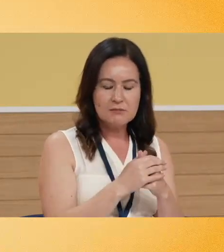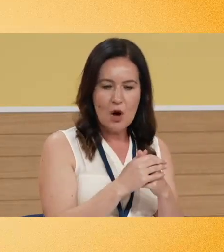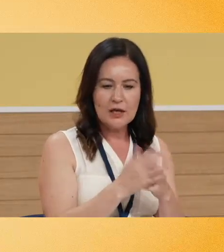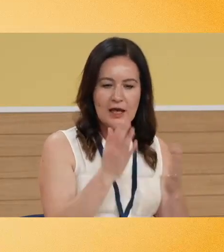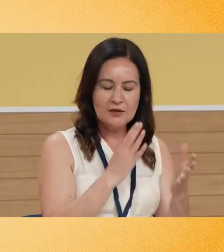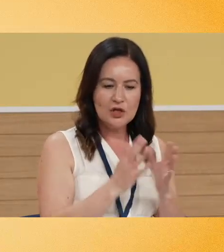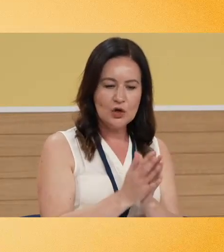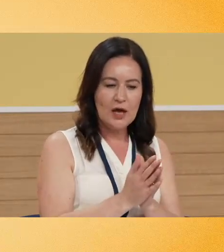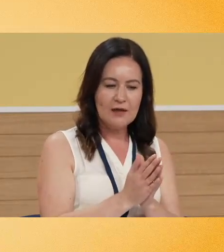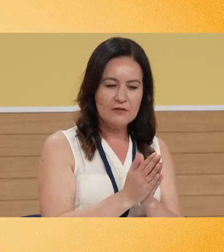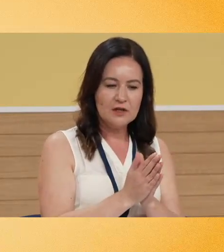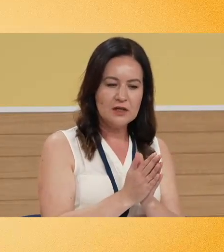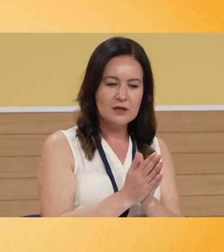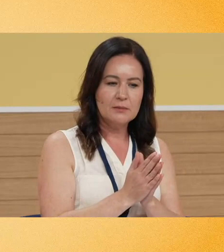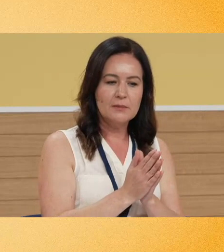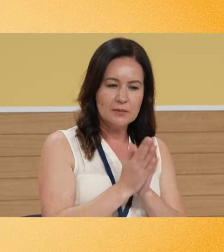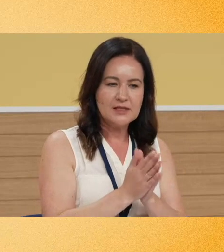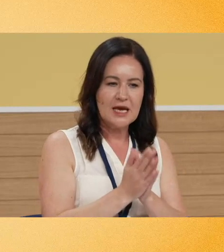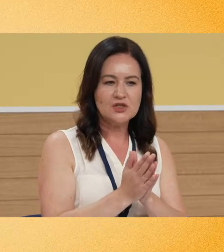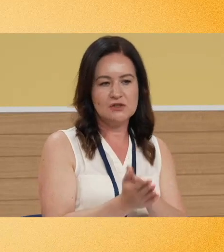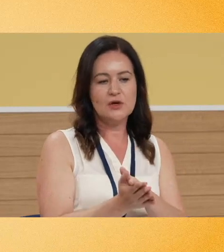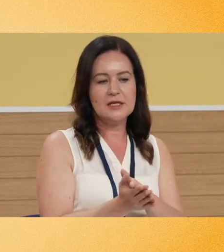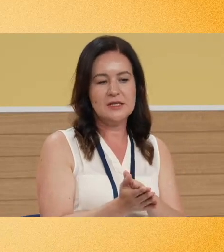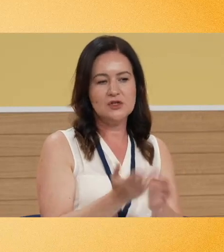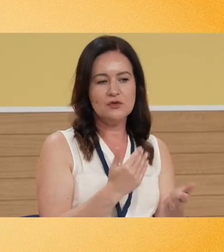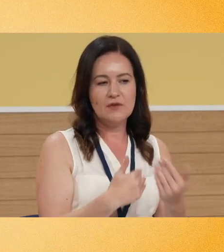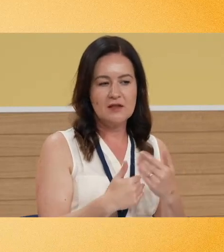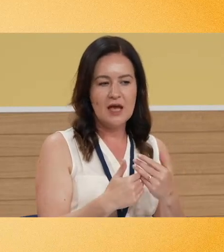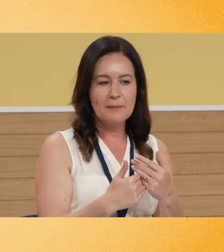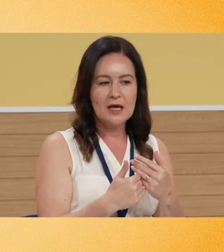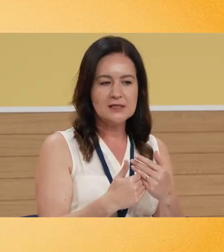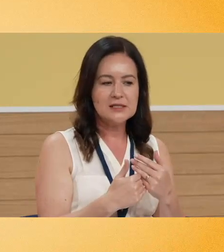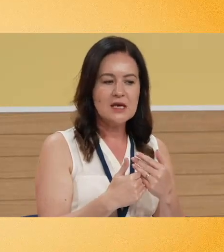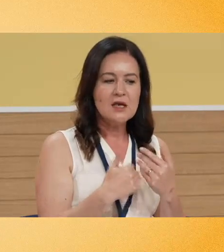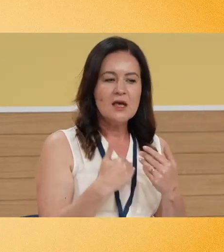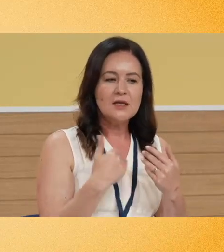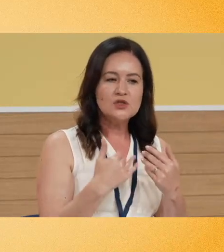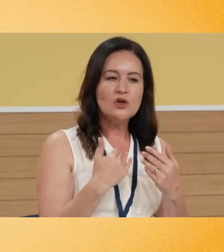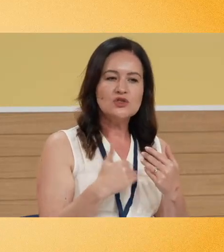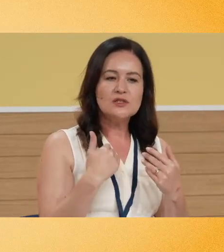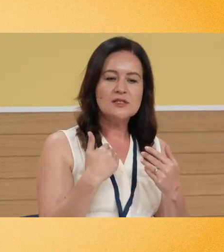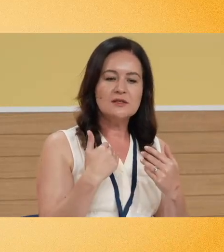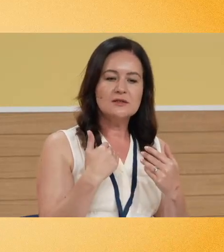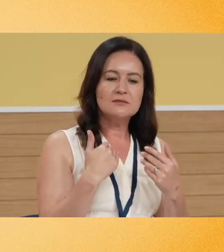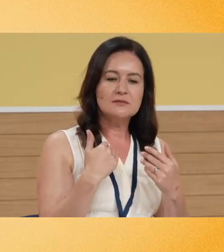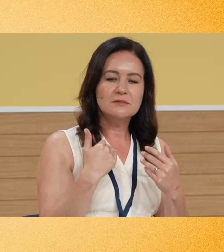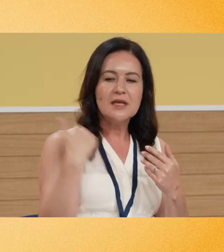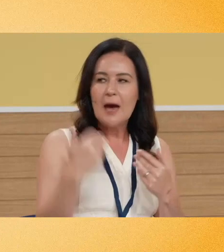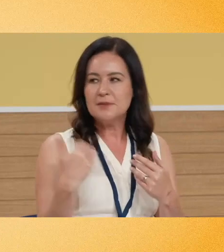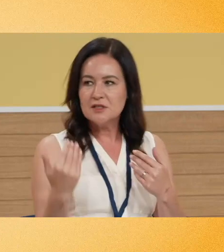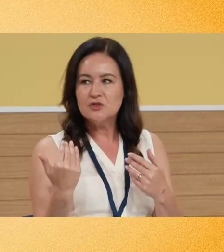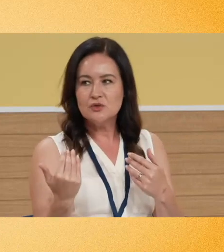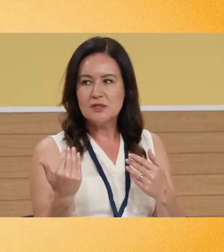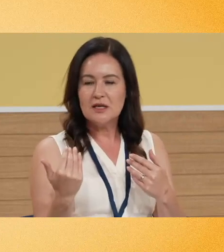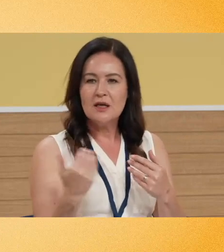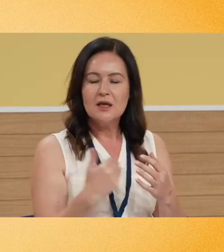Magnet model and you look at assess the organisations via the gap analysis, it's not just the